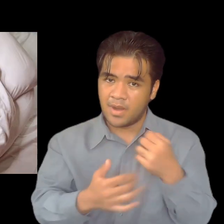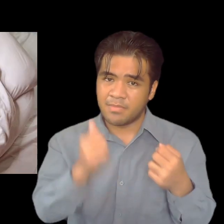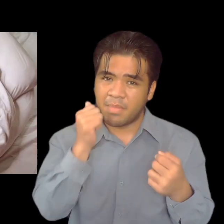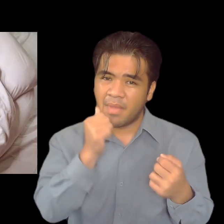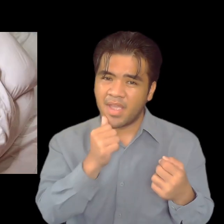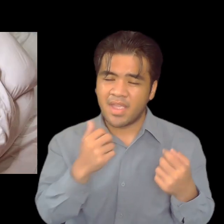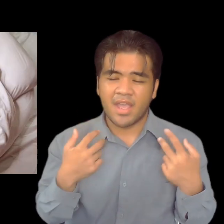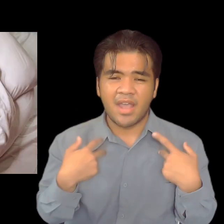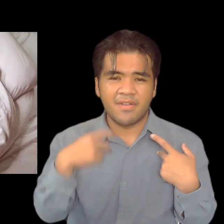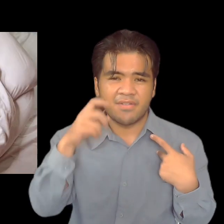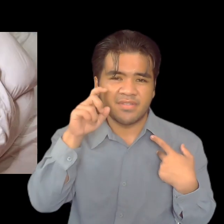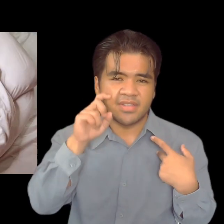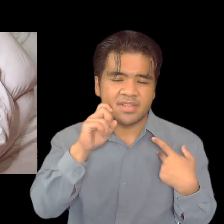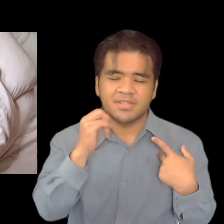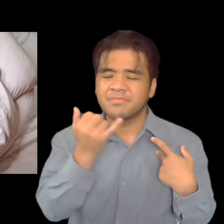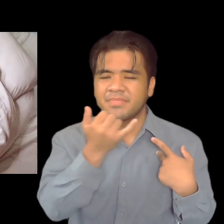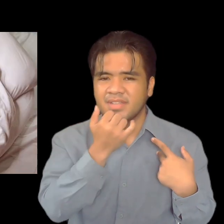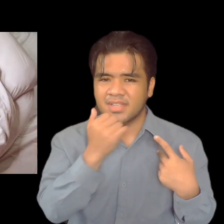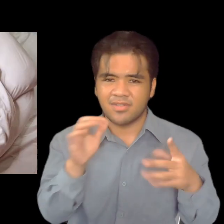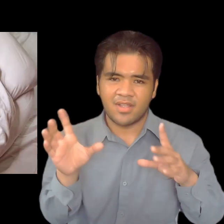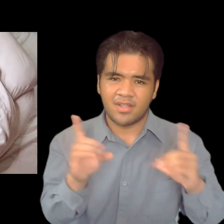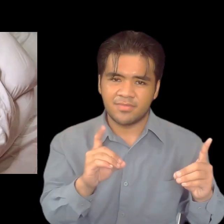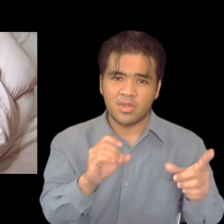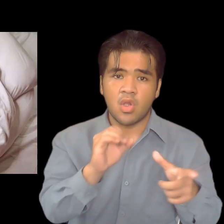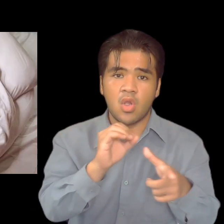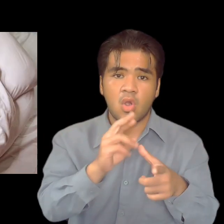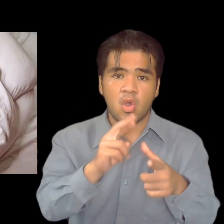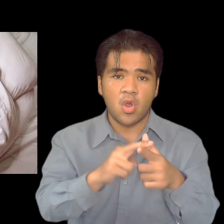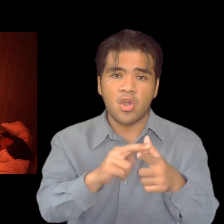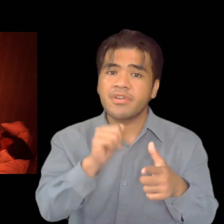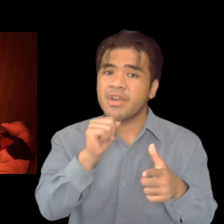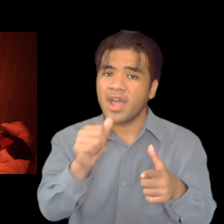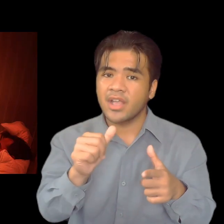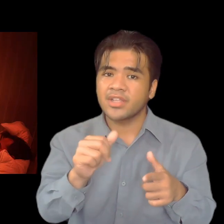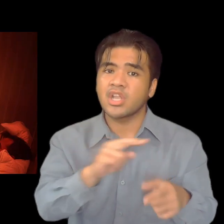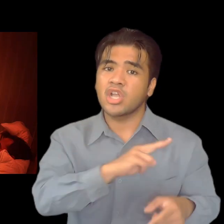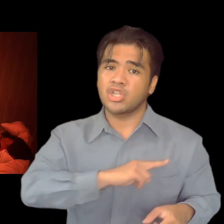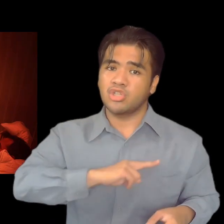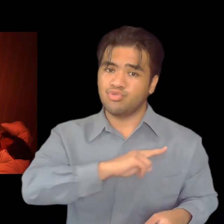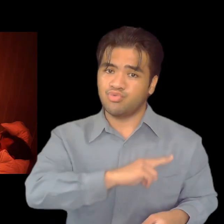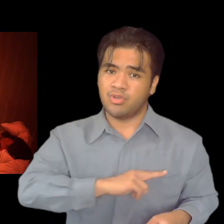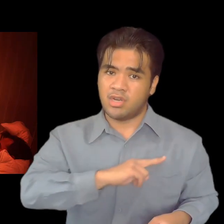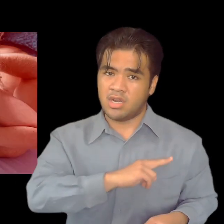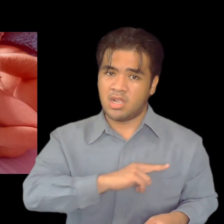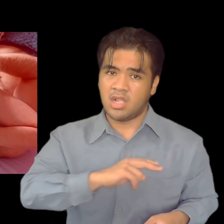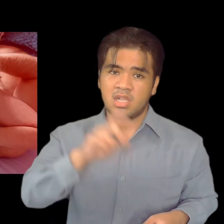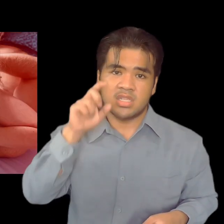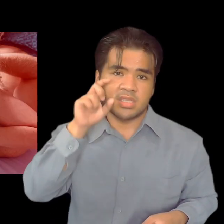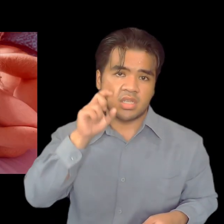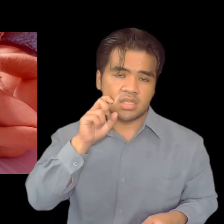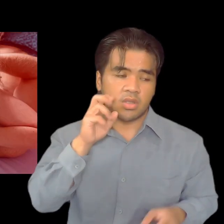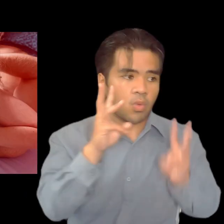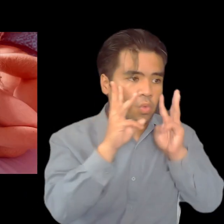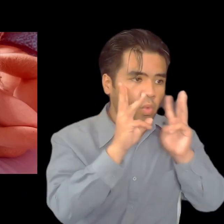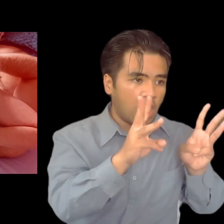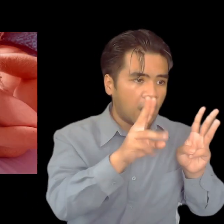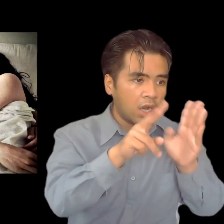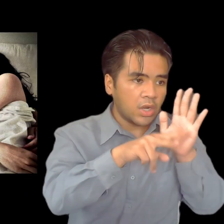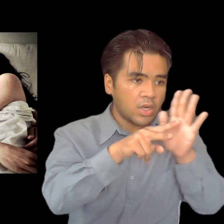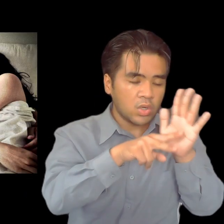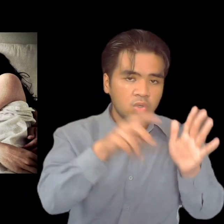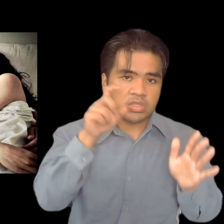Sixth, any unnatural sexual acts such as the following: watching pornography, using sex